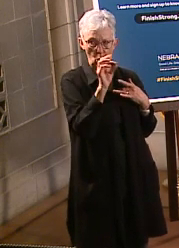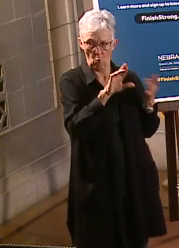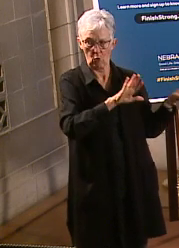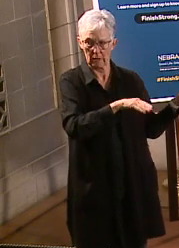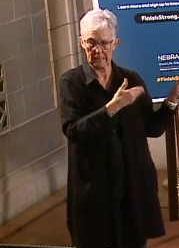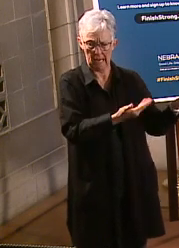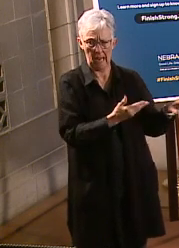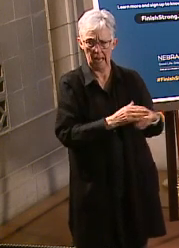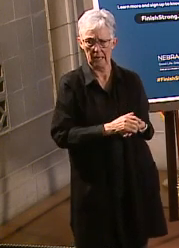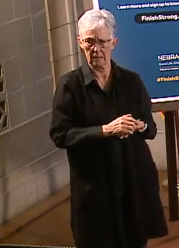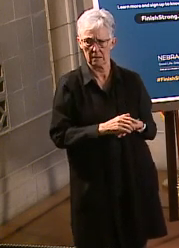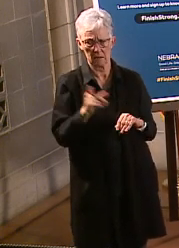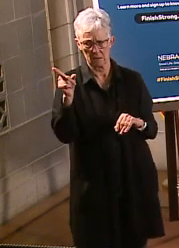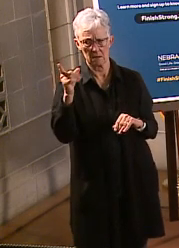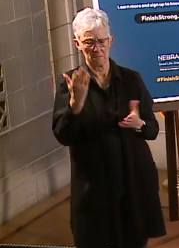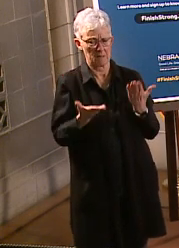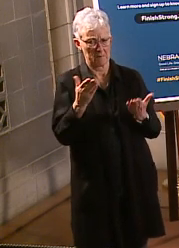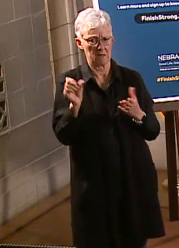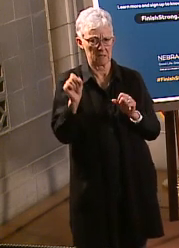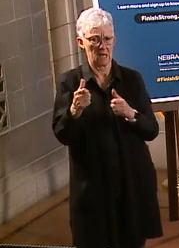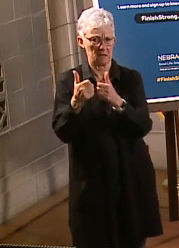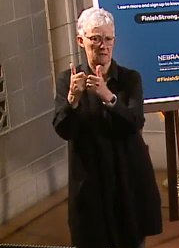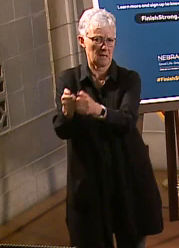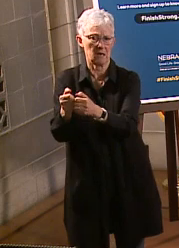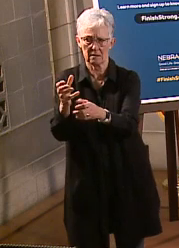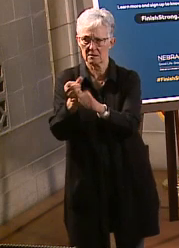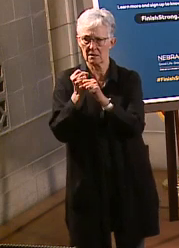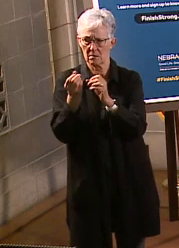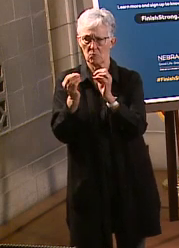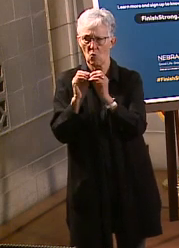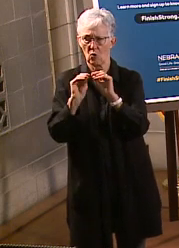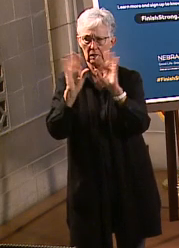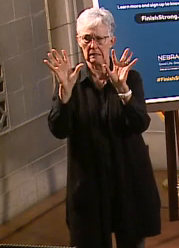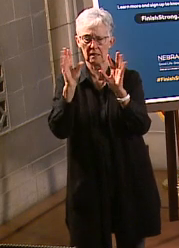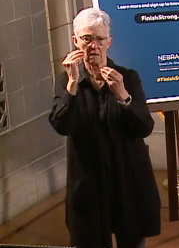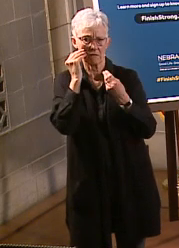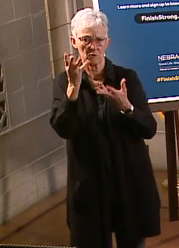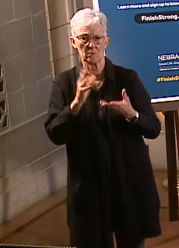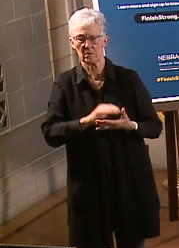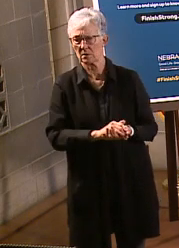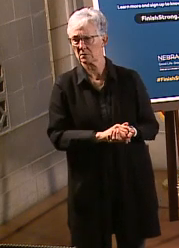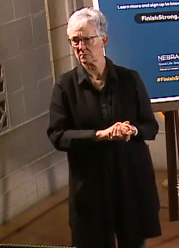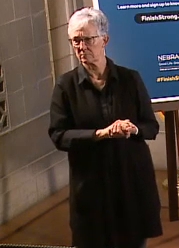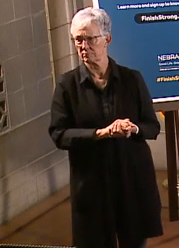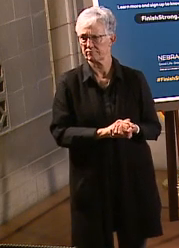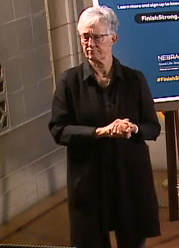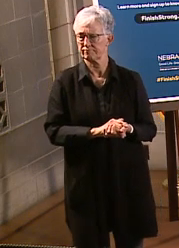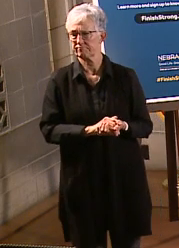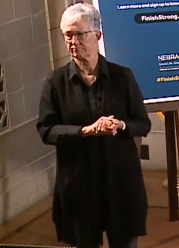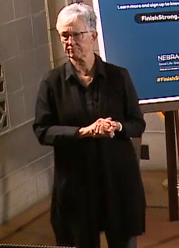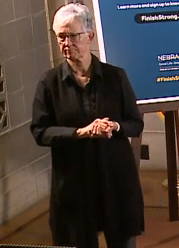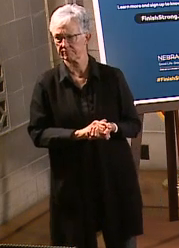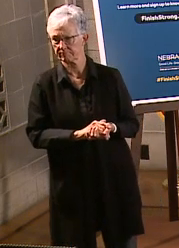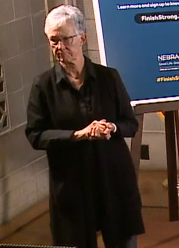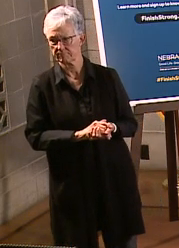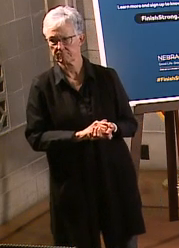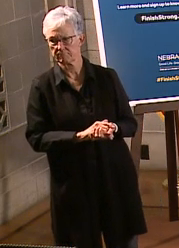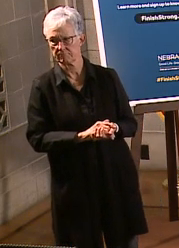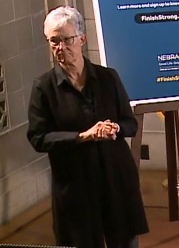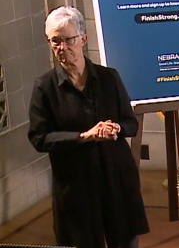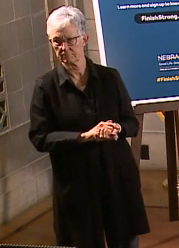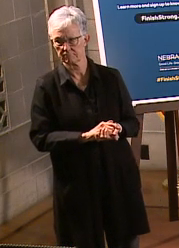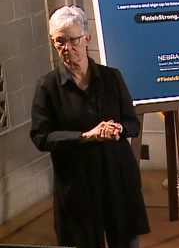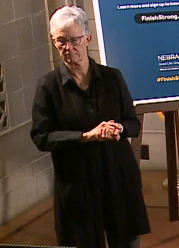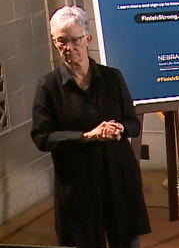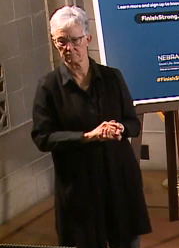text it back in and get a little bit more clarification. Brent from Channel 8 asked, as more companies produce vaccines, will Nebraskans get a choice of